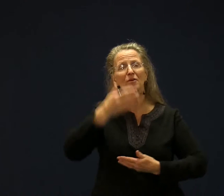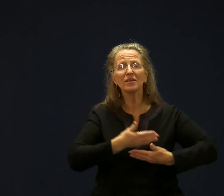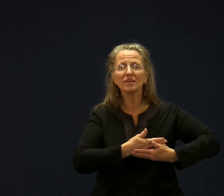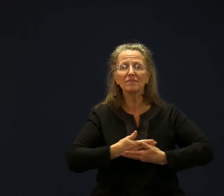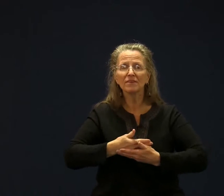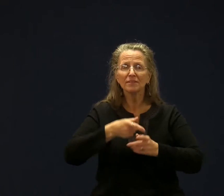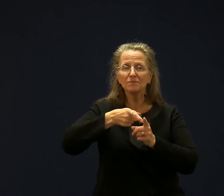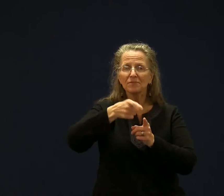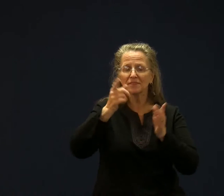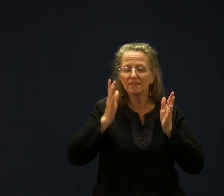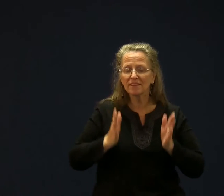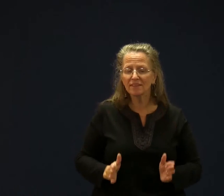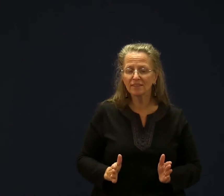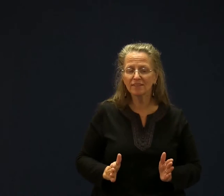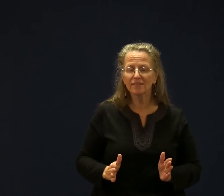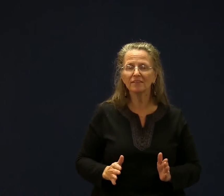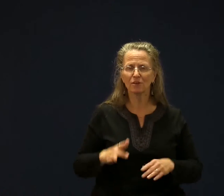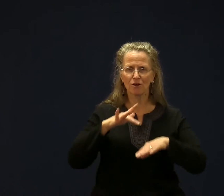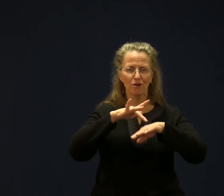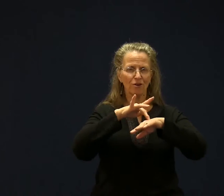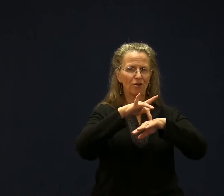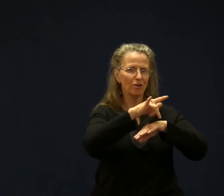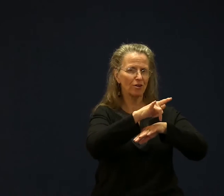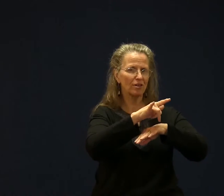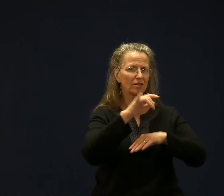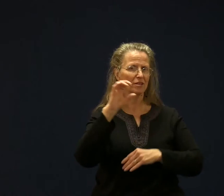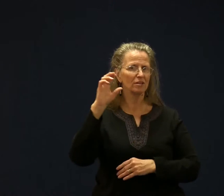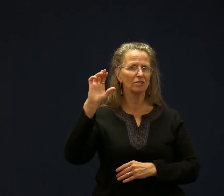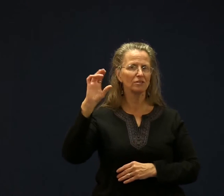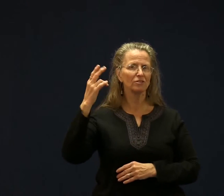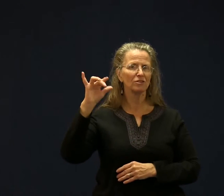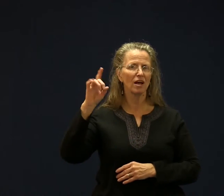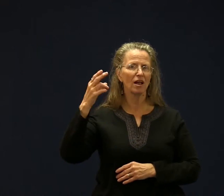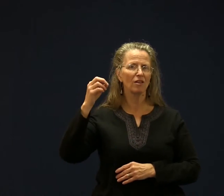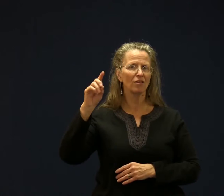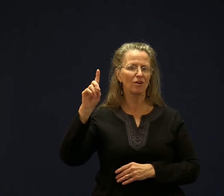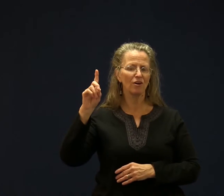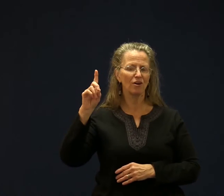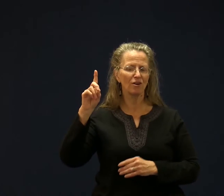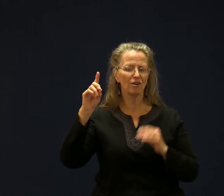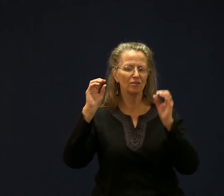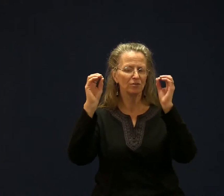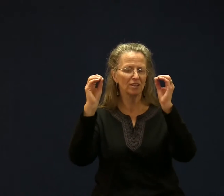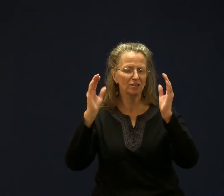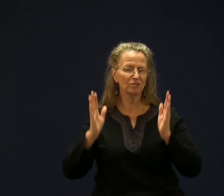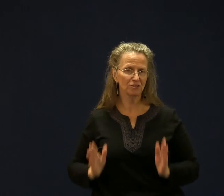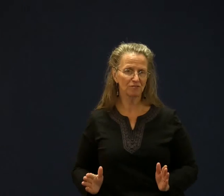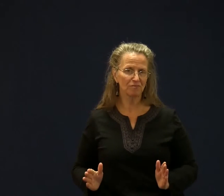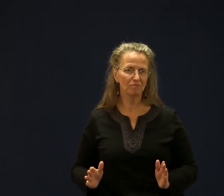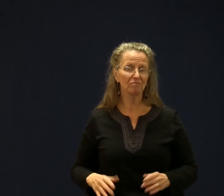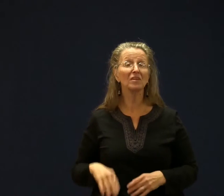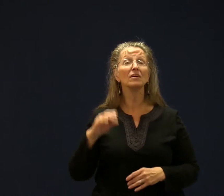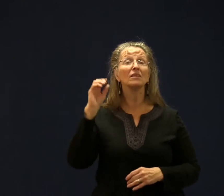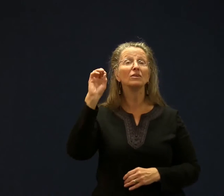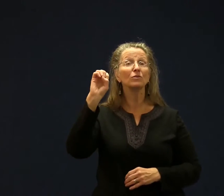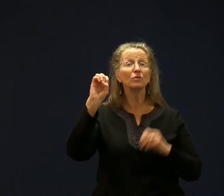deaf mentors, a parent-infant specialist, early childhood